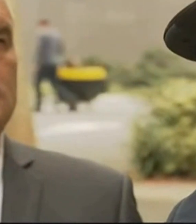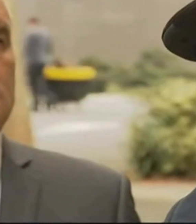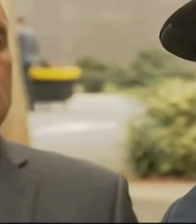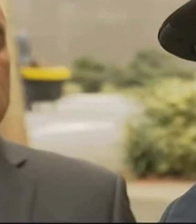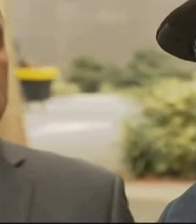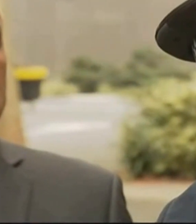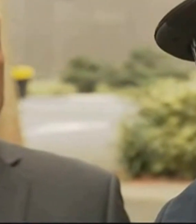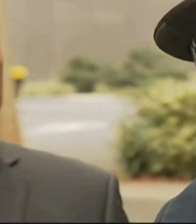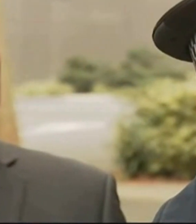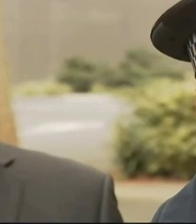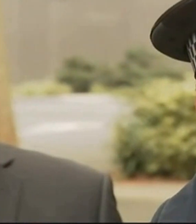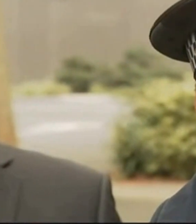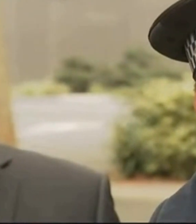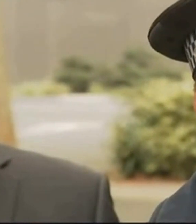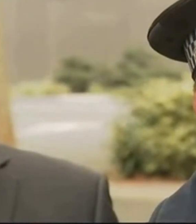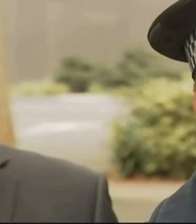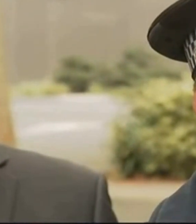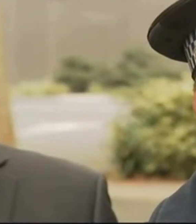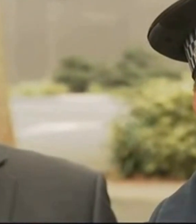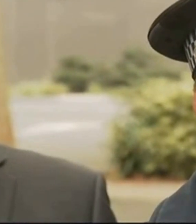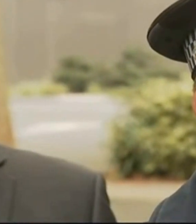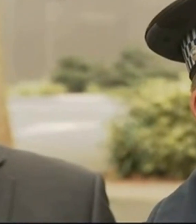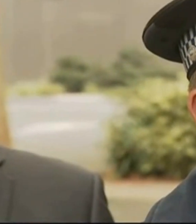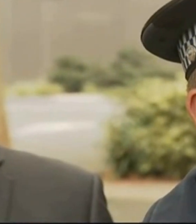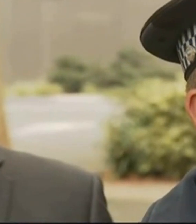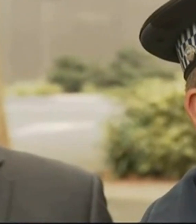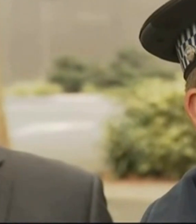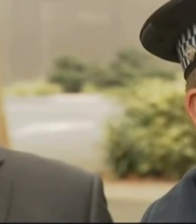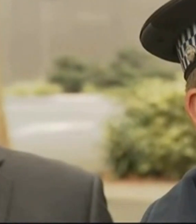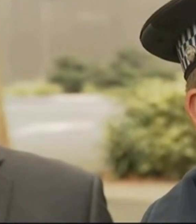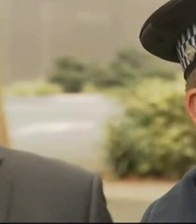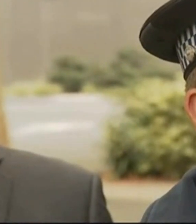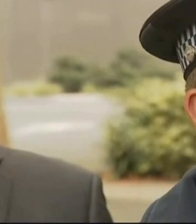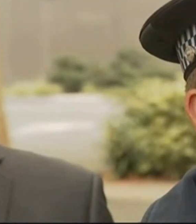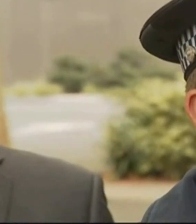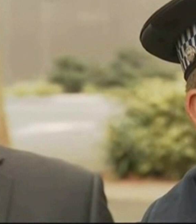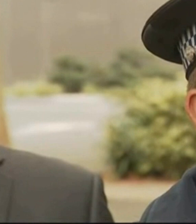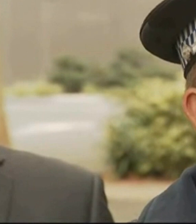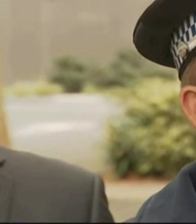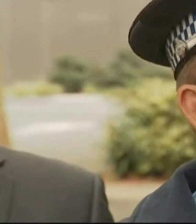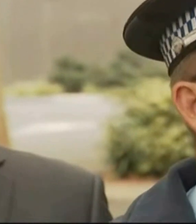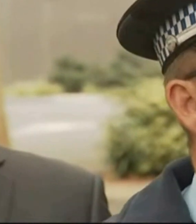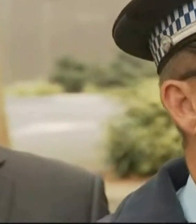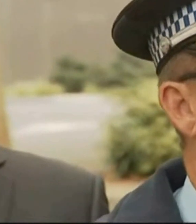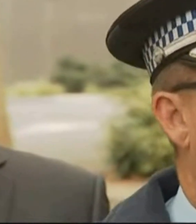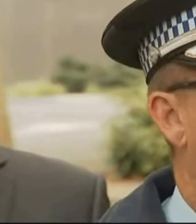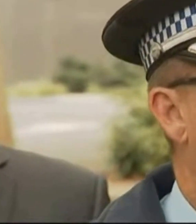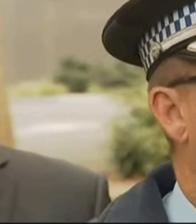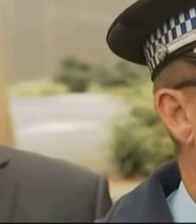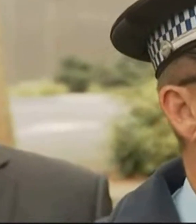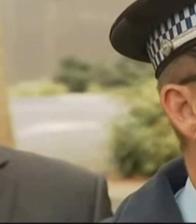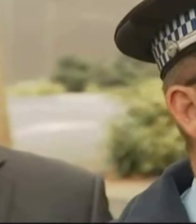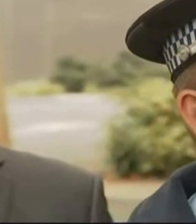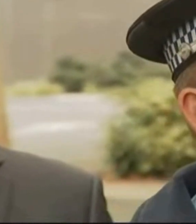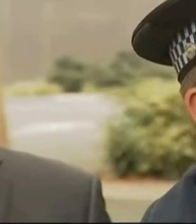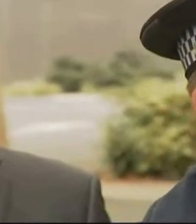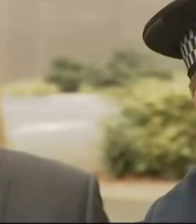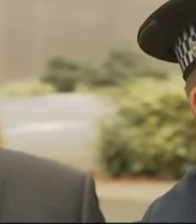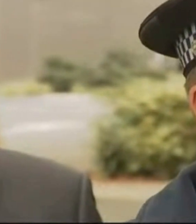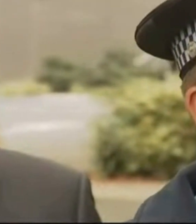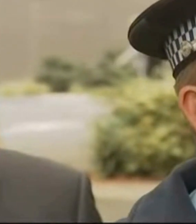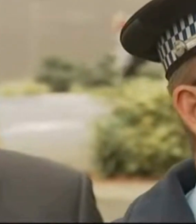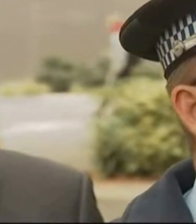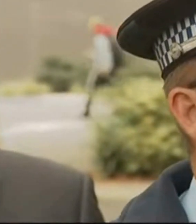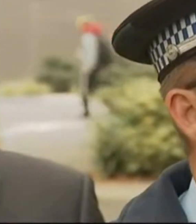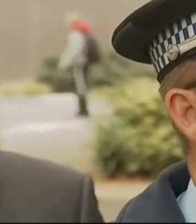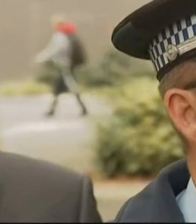community to try to, I guess, get people back into that mindset? Because it does appear the mindset has lapsed. Look, there's no doubt about that. You talk about the